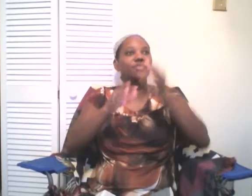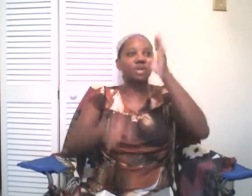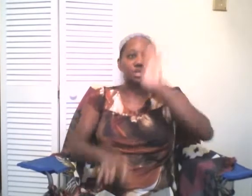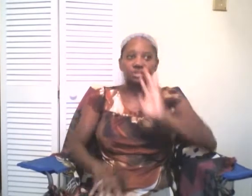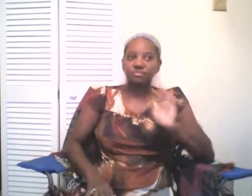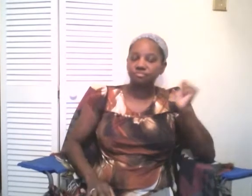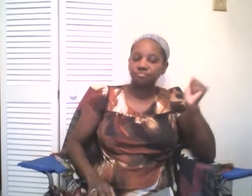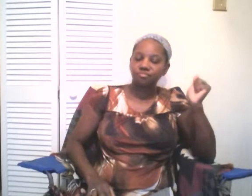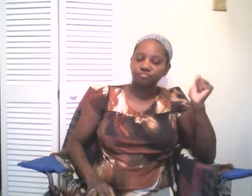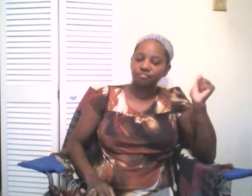God.